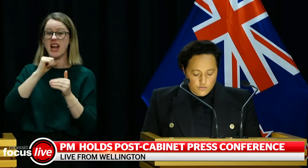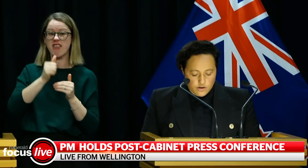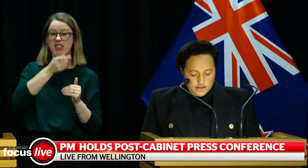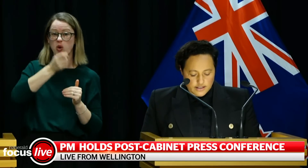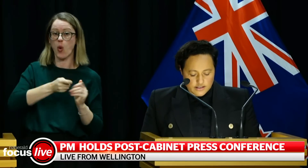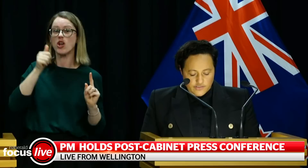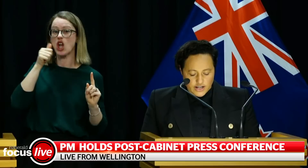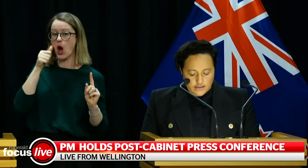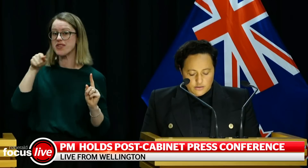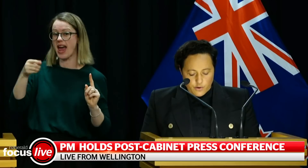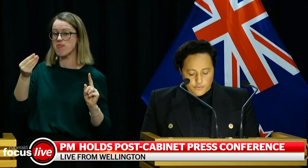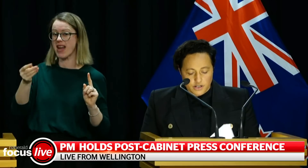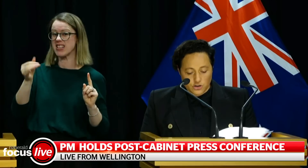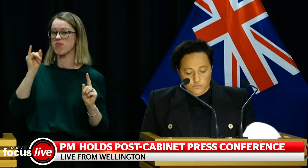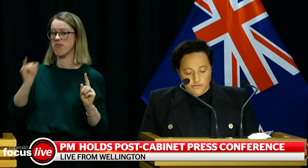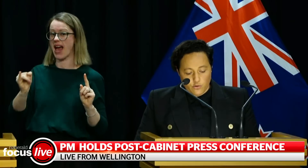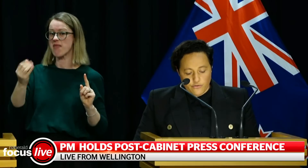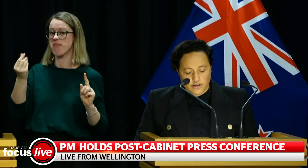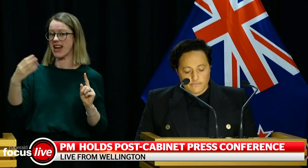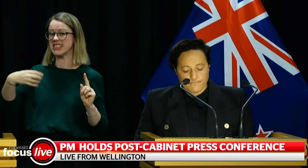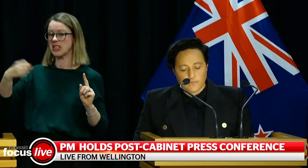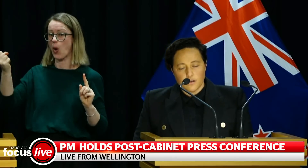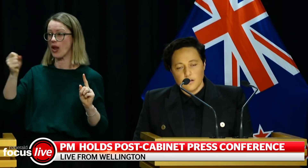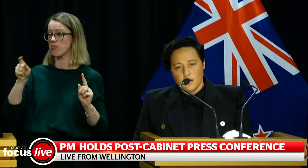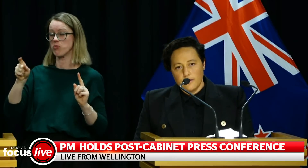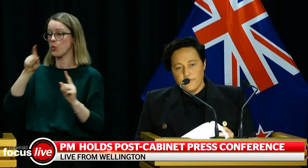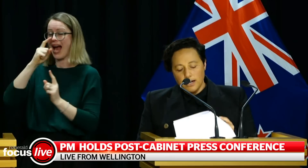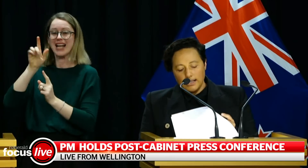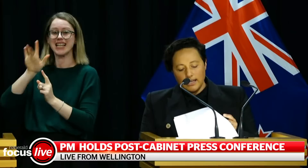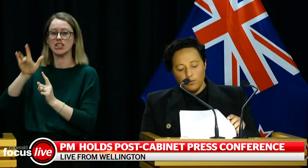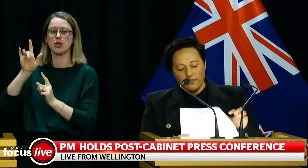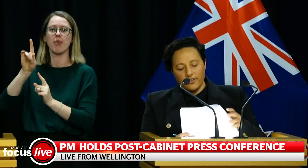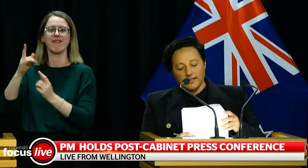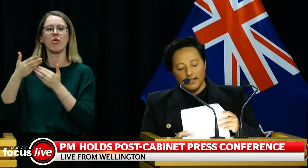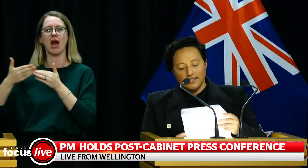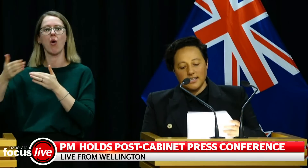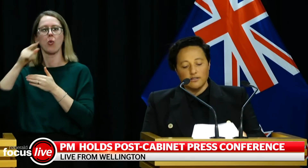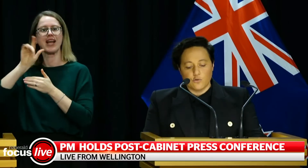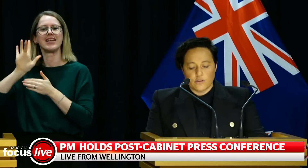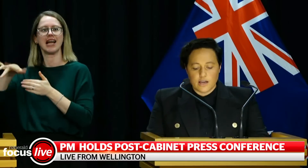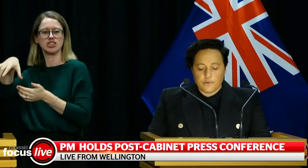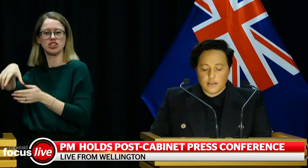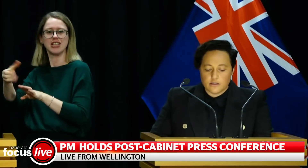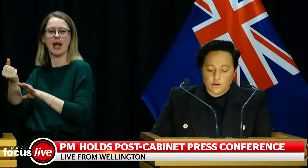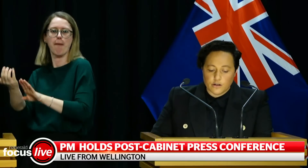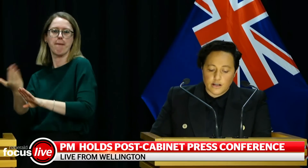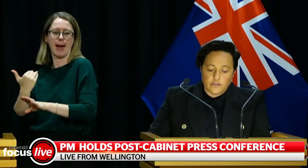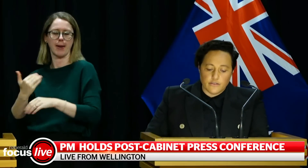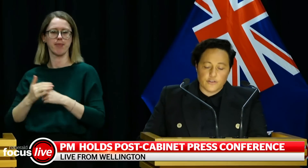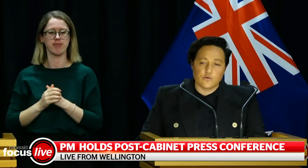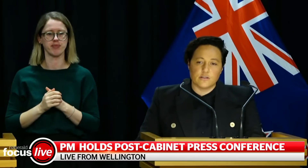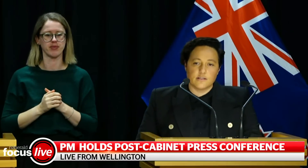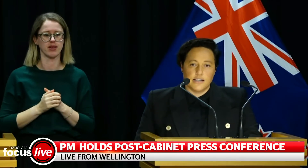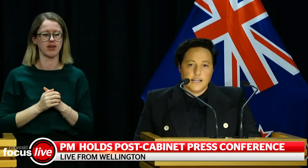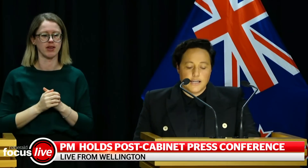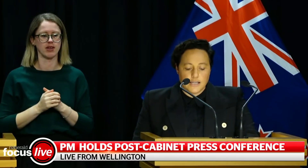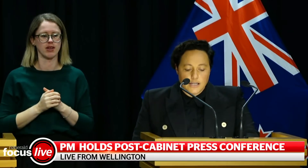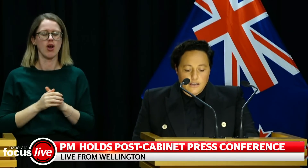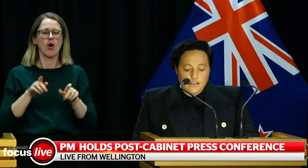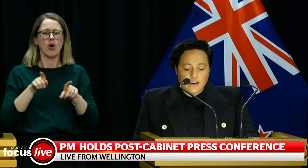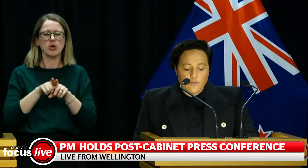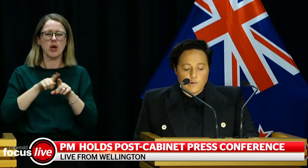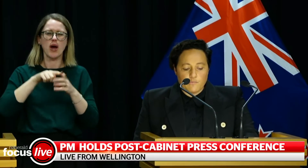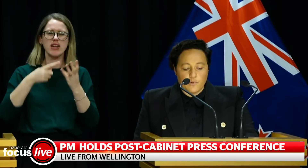is otherwise satisfied the property should be forfeited. And finally, we are fixing a technical gap in the authority of the official